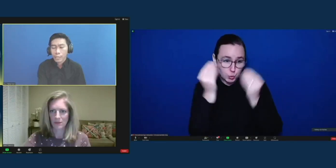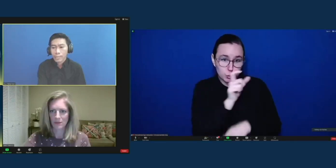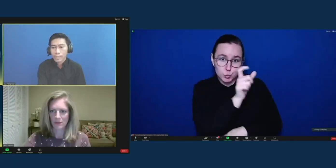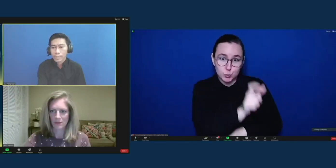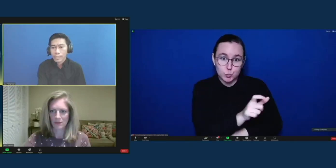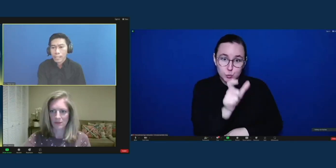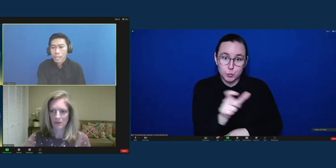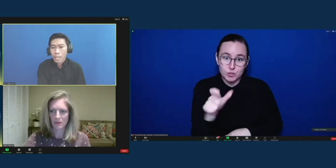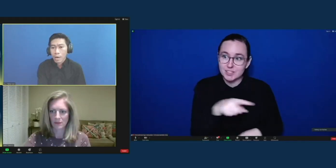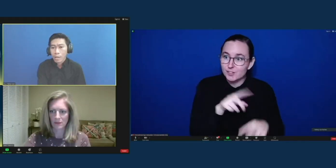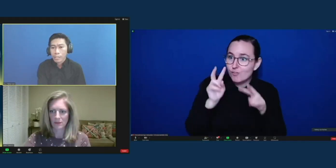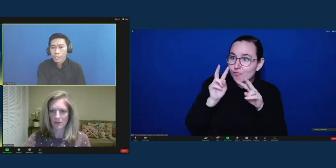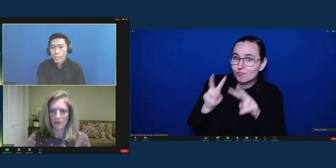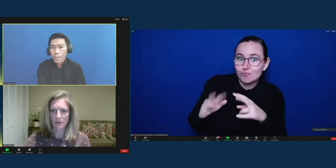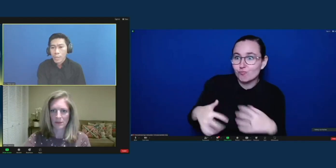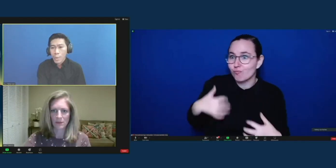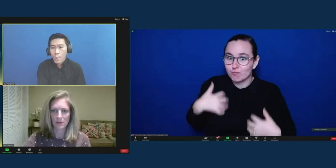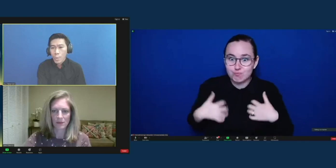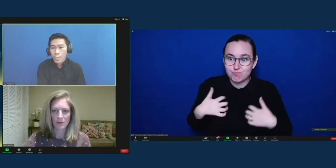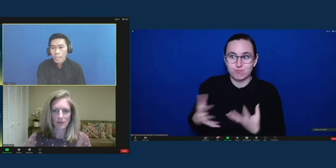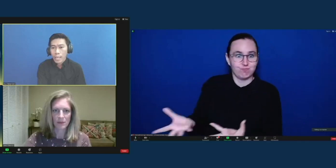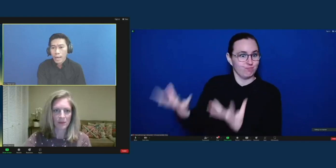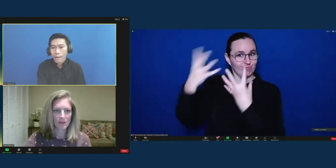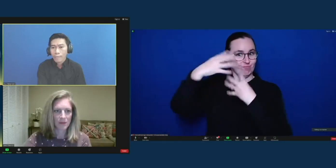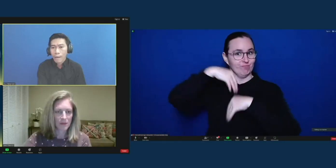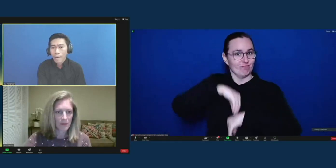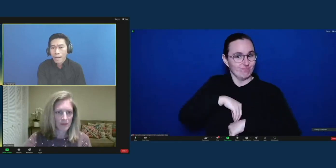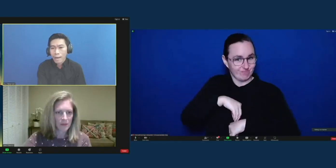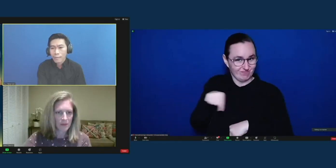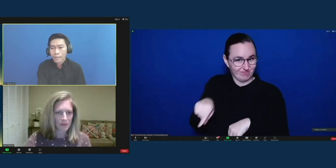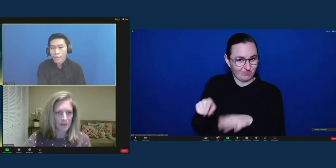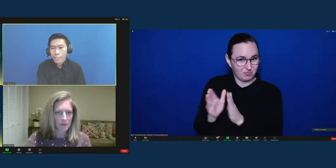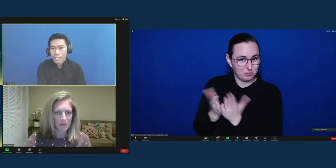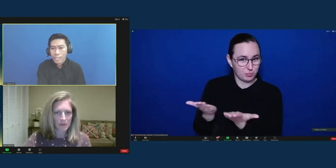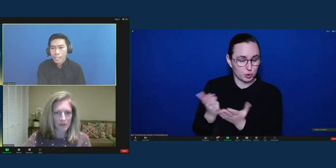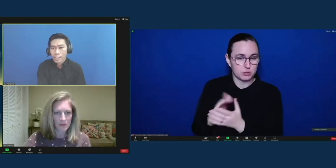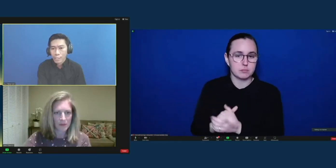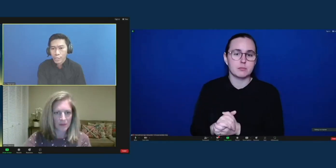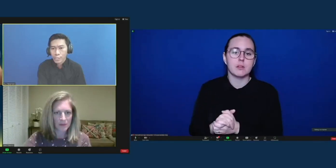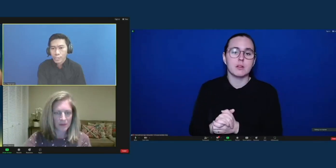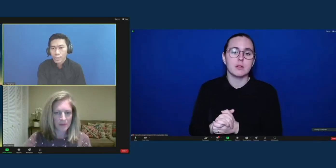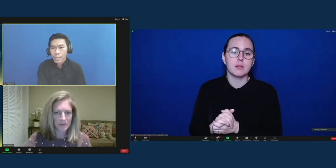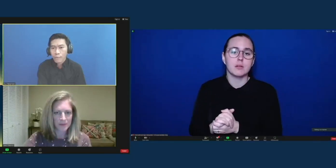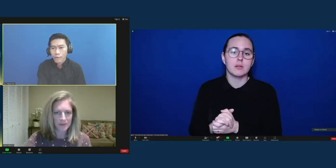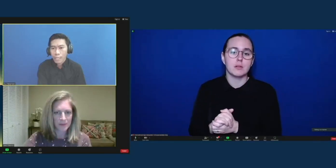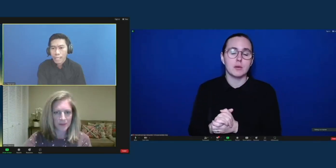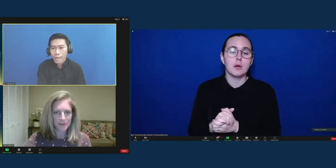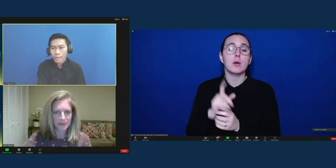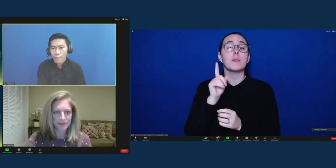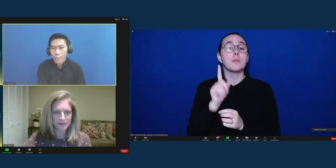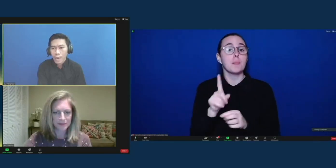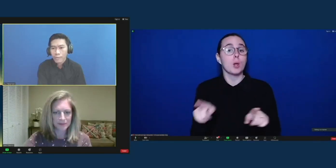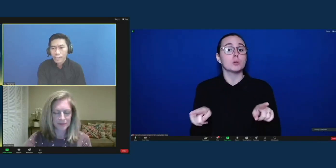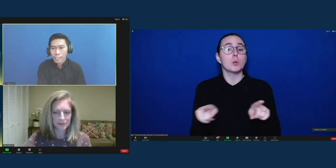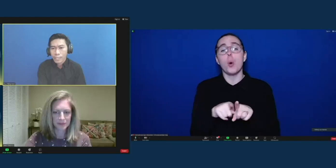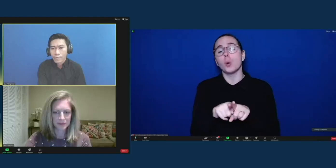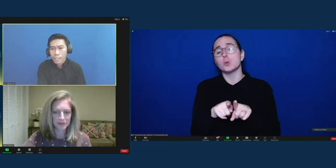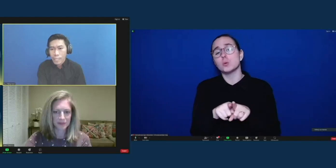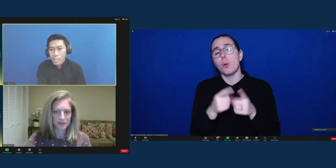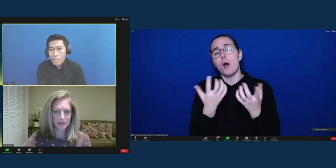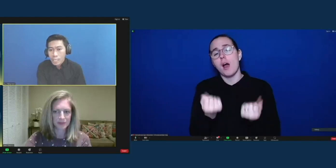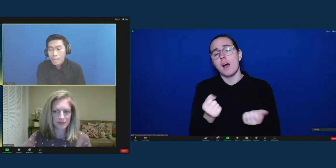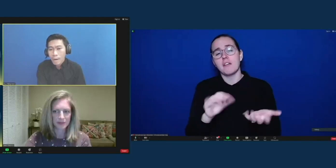and storybooks. Also, we have about 30 teachers for the deaf who have